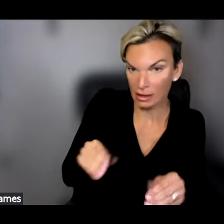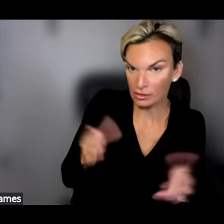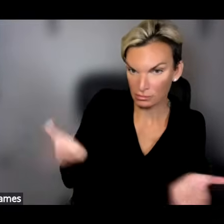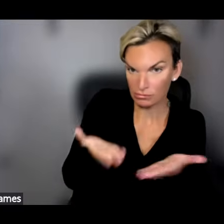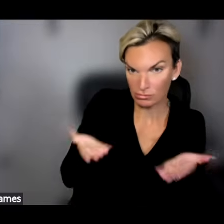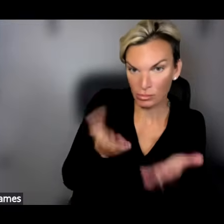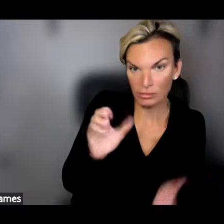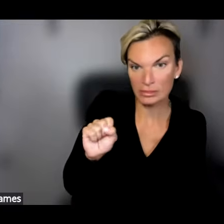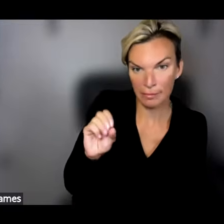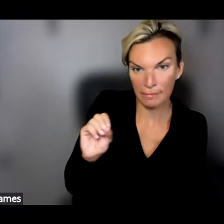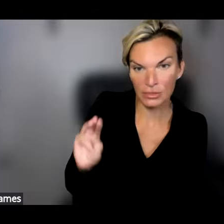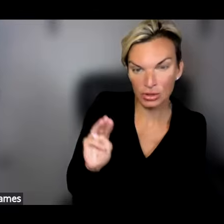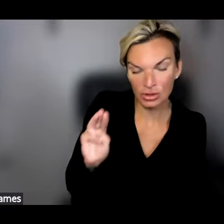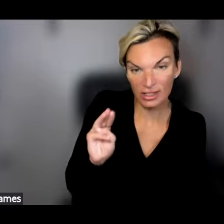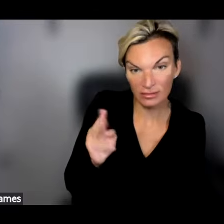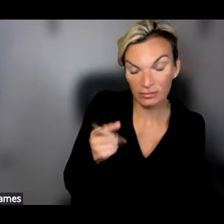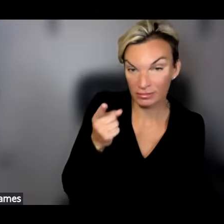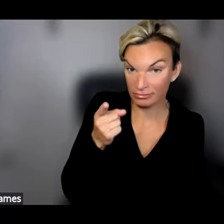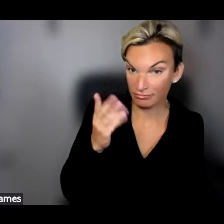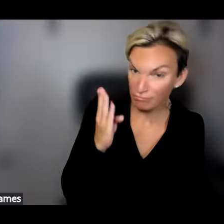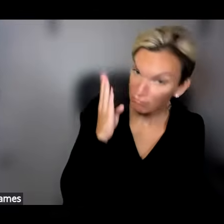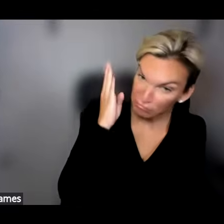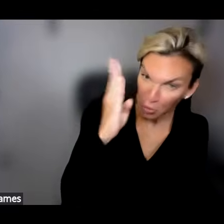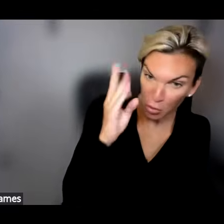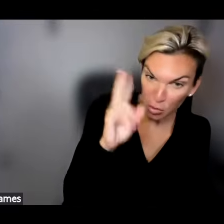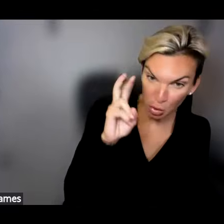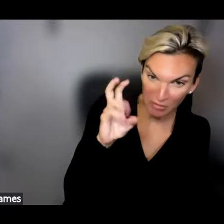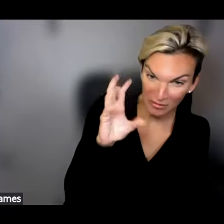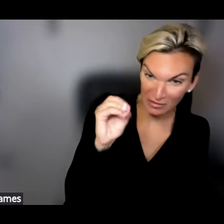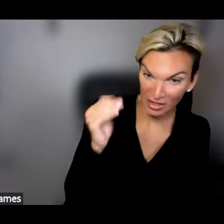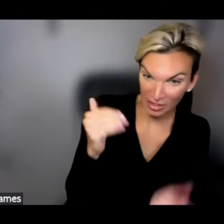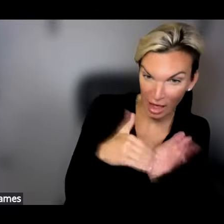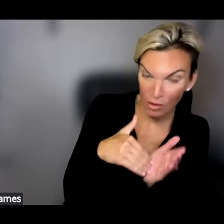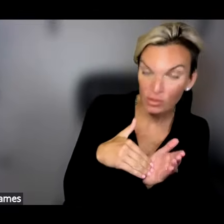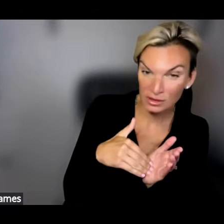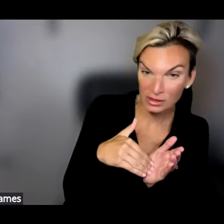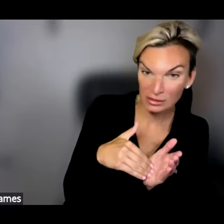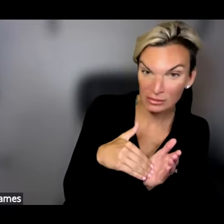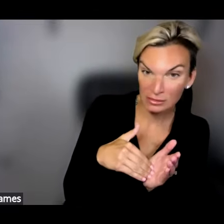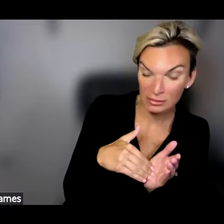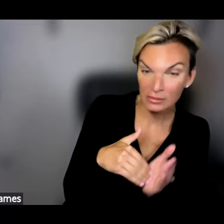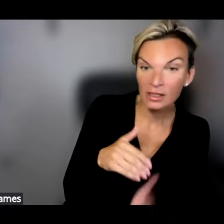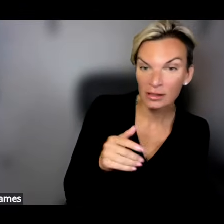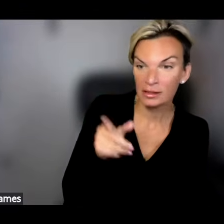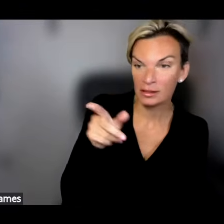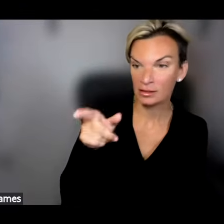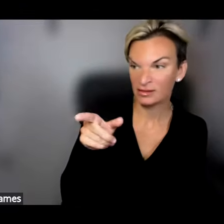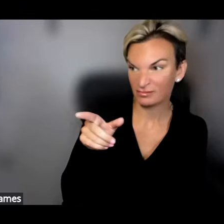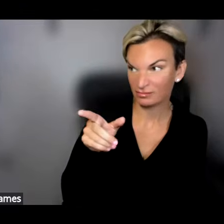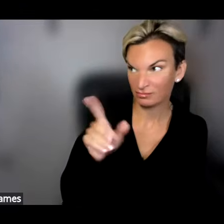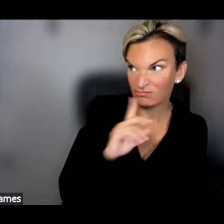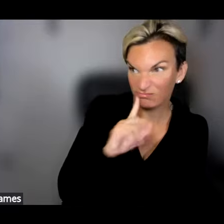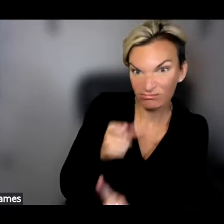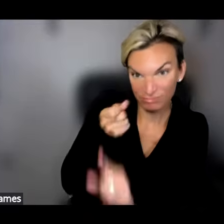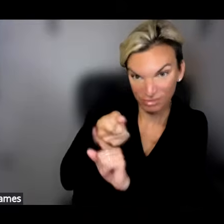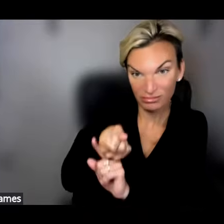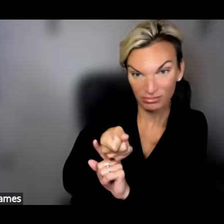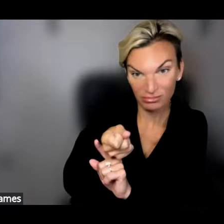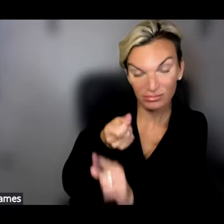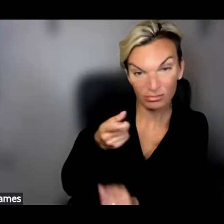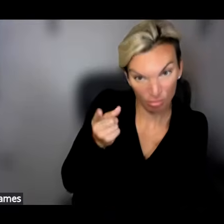A whole lot more than $250,000. They are just as affected by this legislation that you're proposing as a gas or utility. Is that